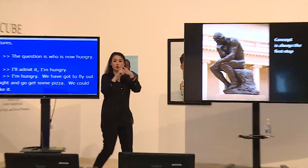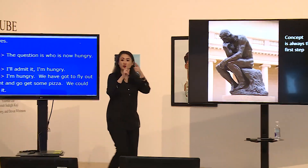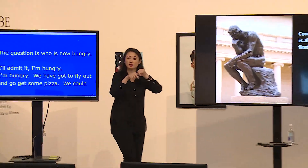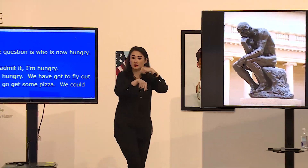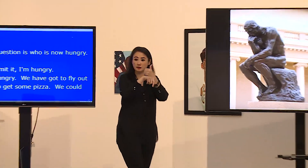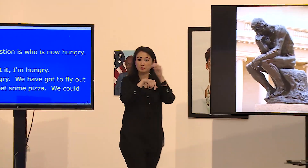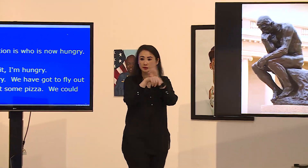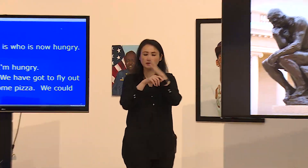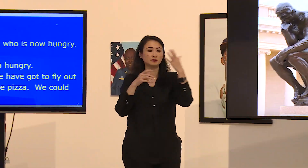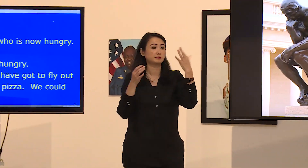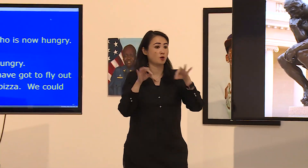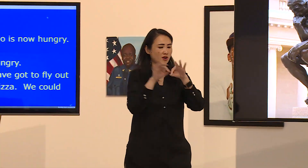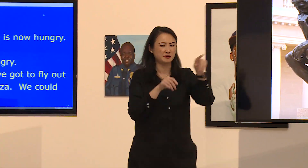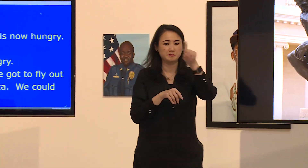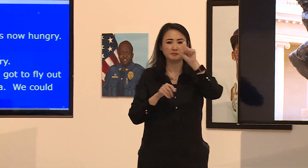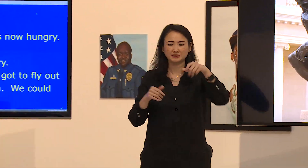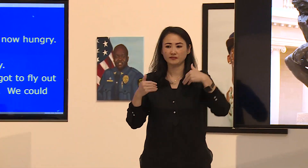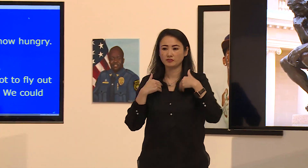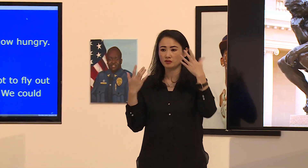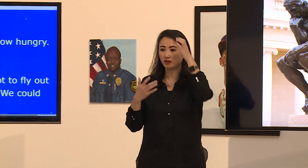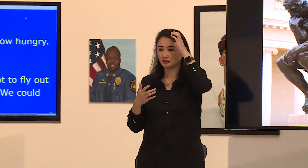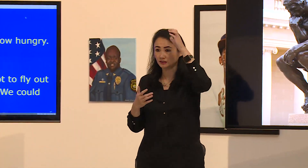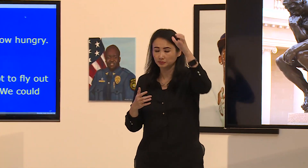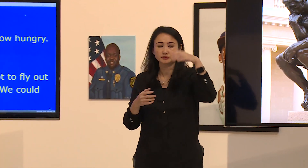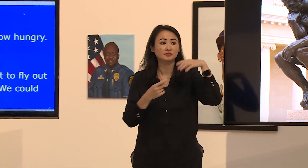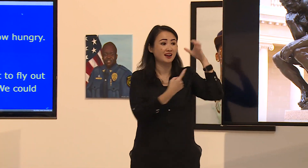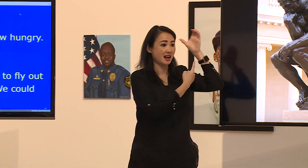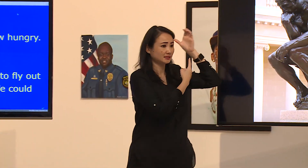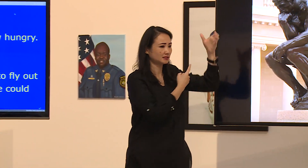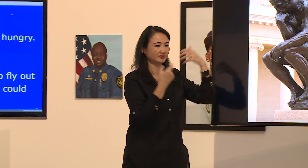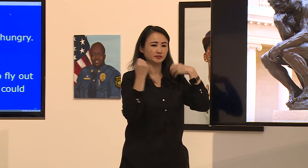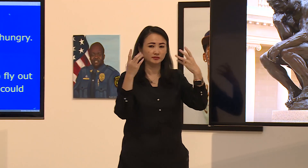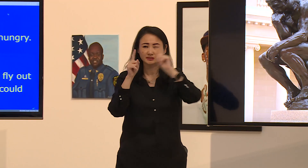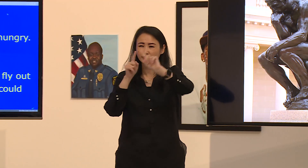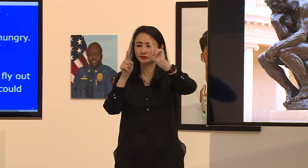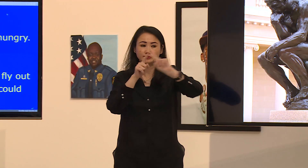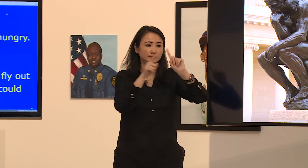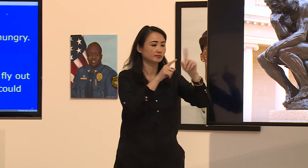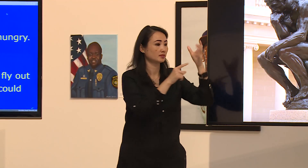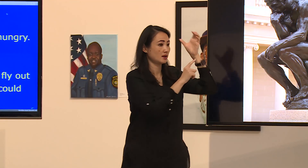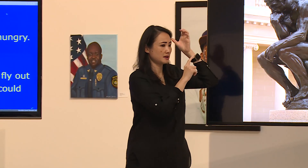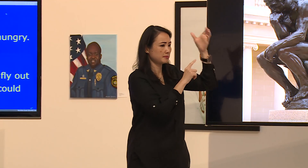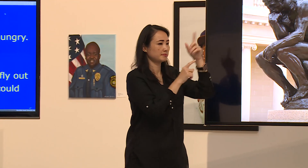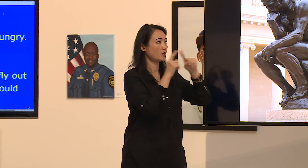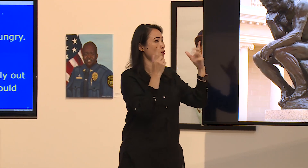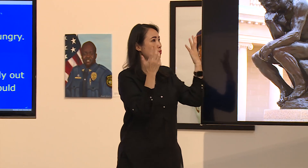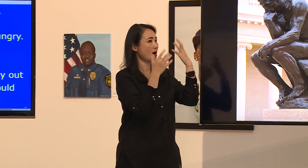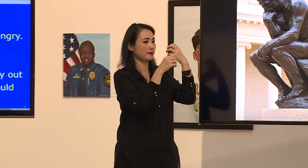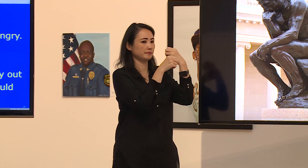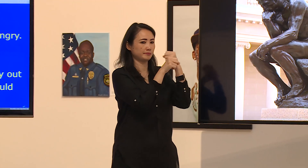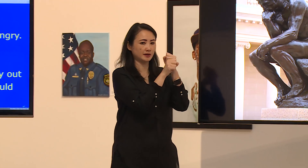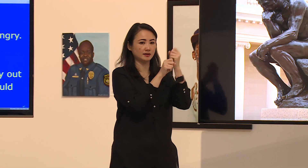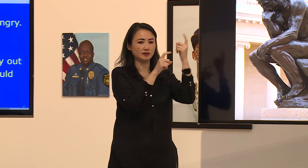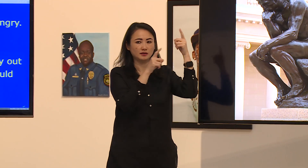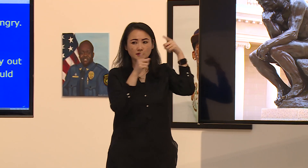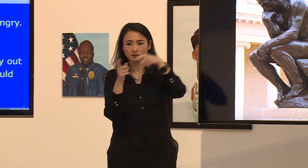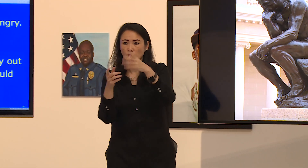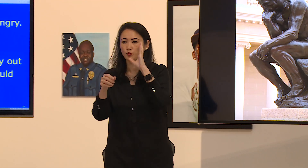When you're first establishing a business, it's essential to have a concept. And there's different ways to be able to set up a concept and see it come to